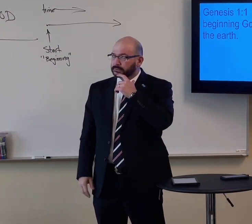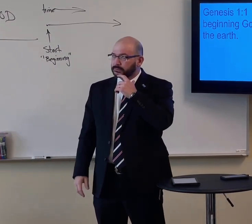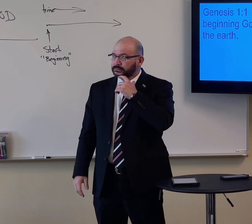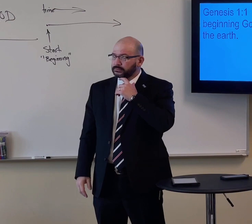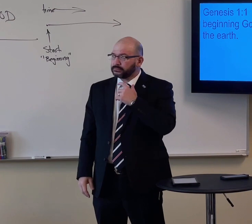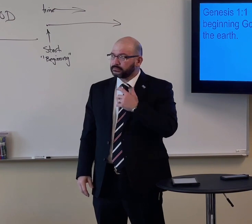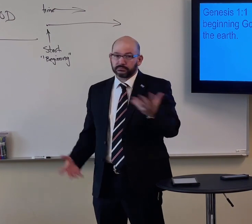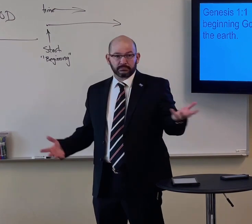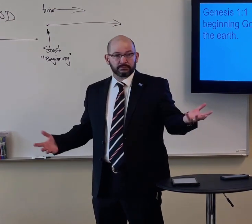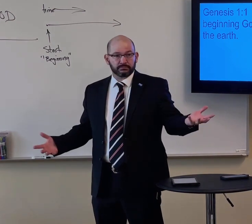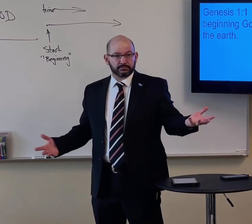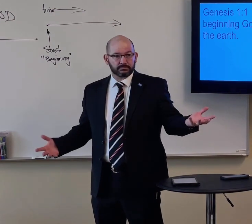All these things happen.